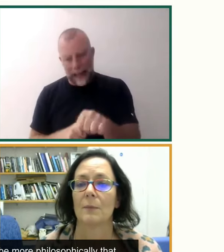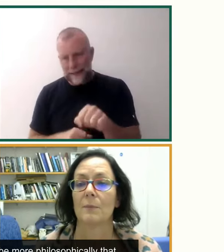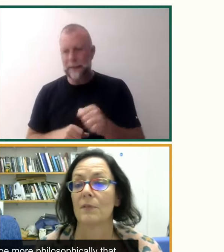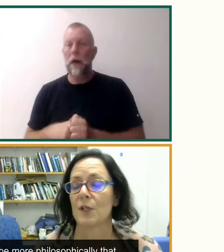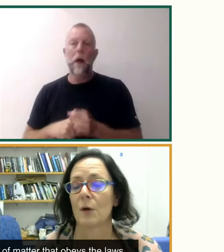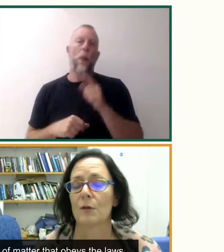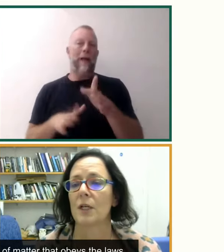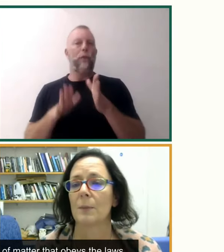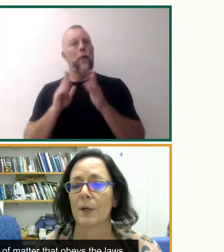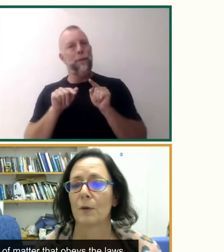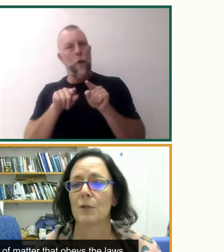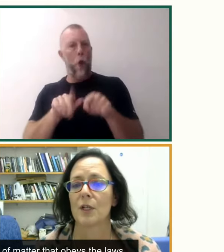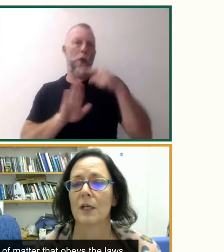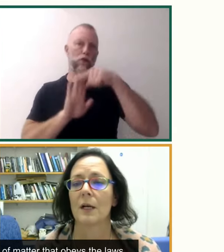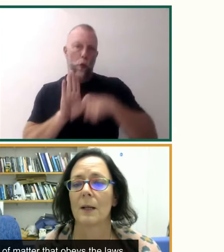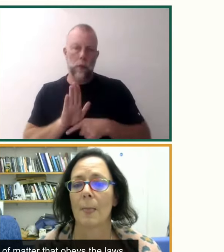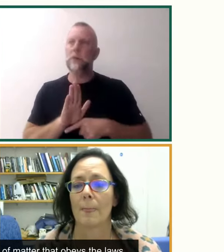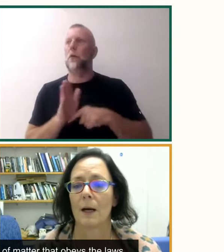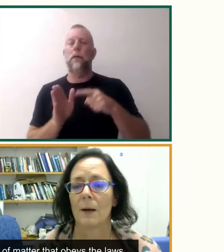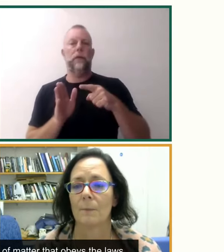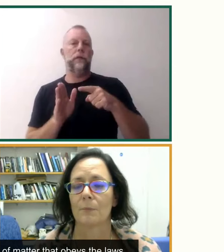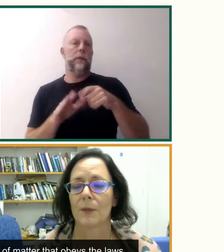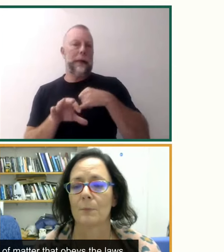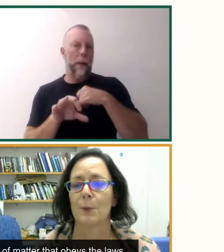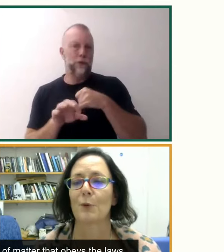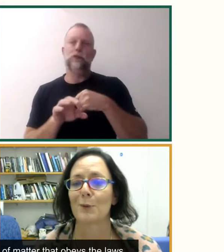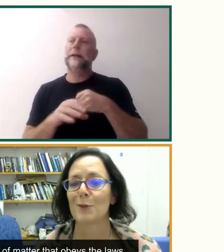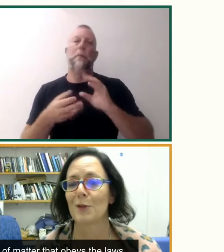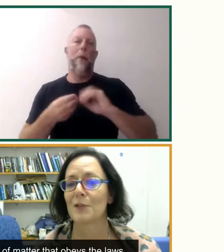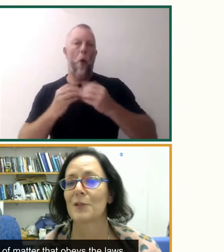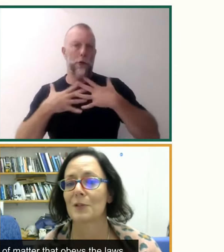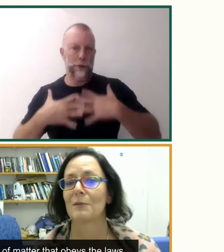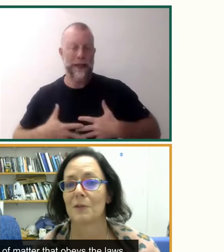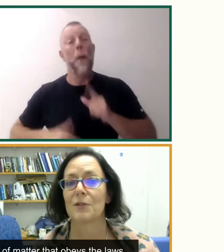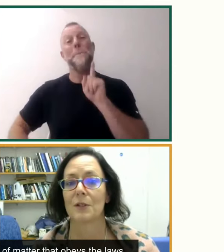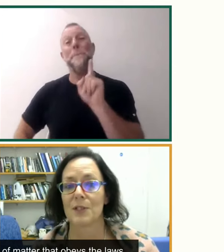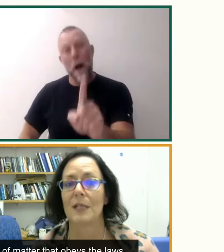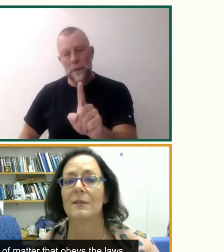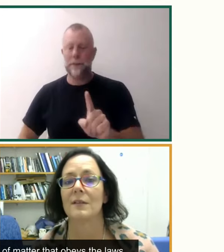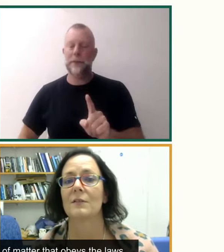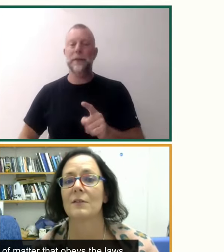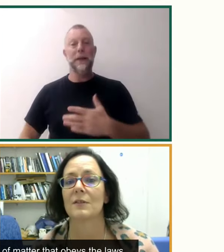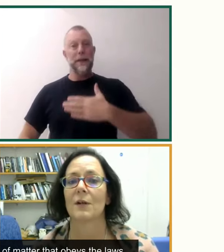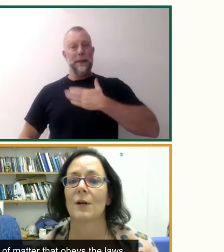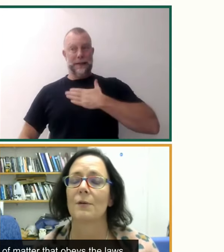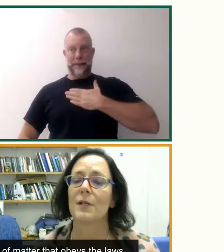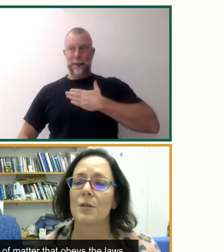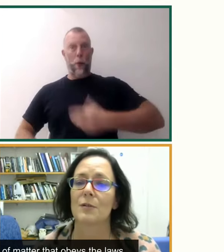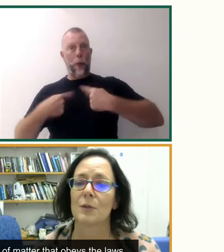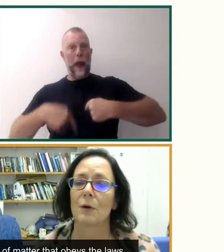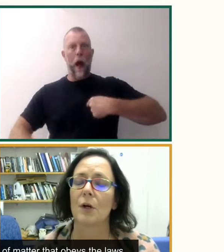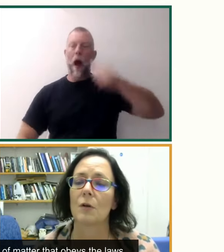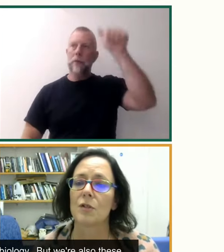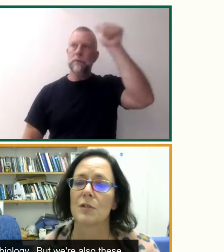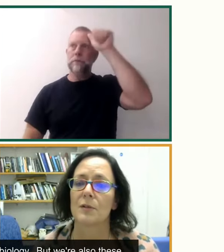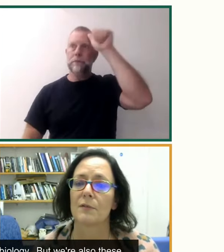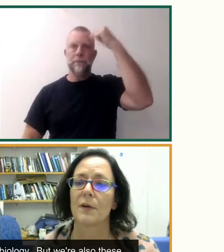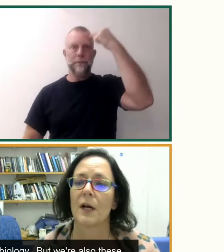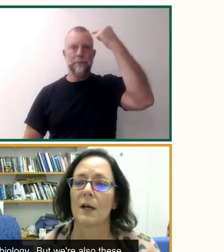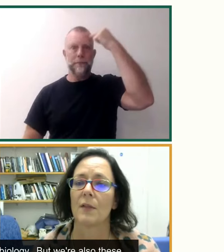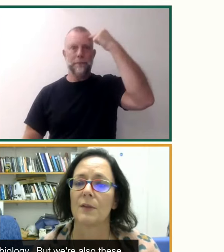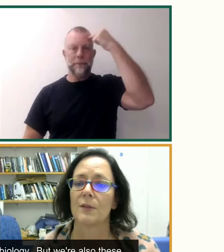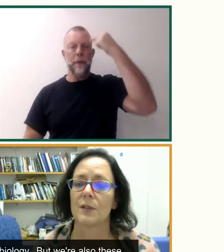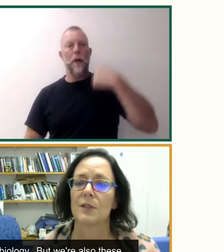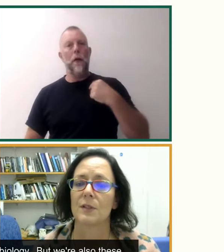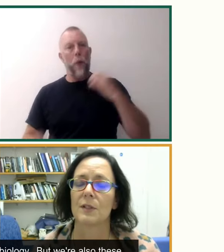chemistry, physiology, biology. But we're also these these sentient creatures who are conscious